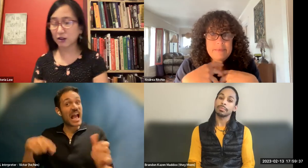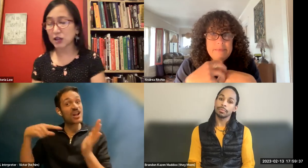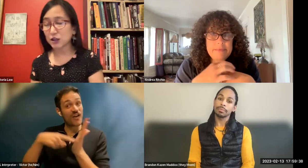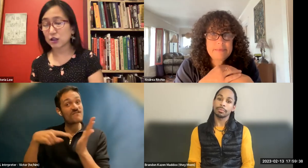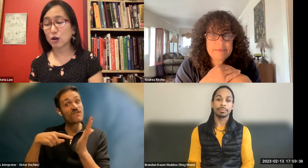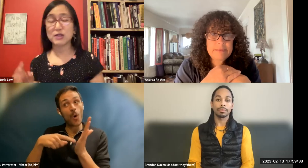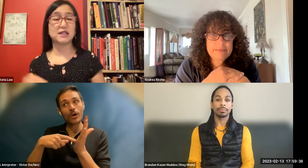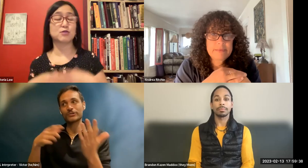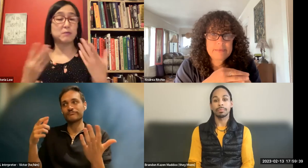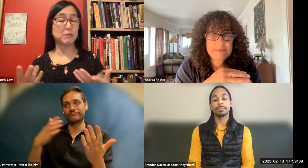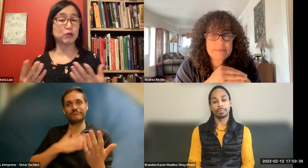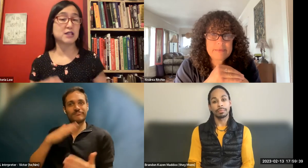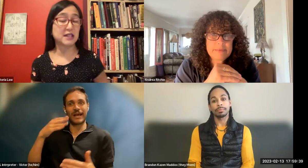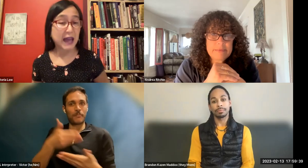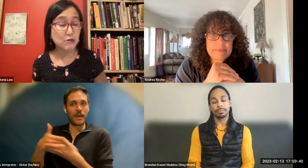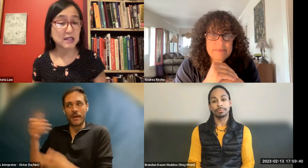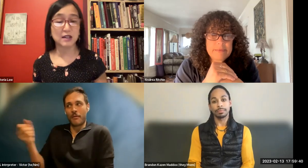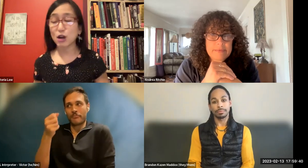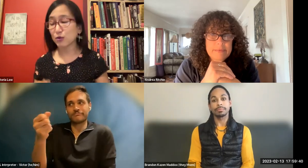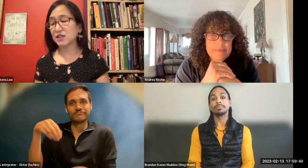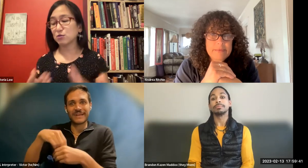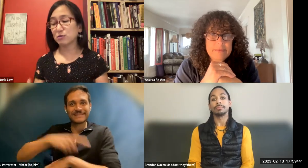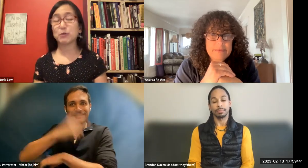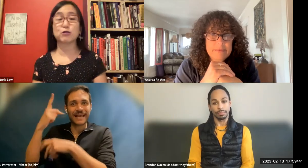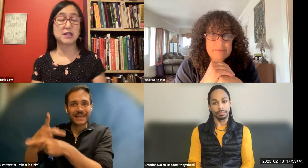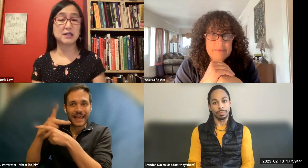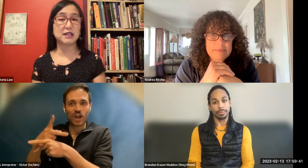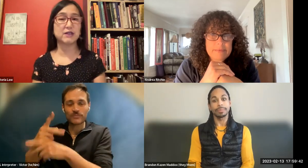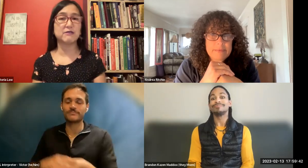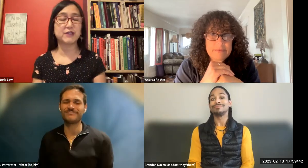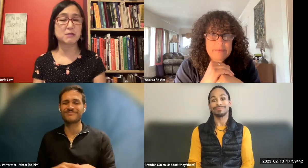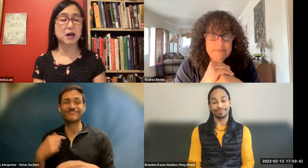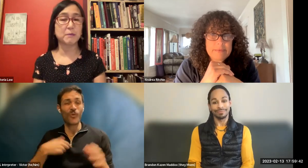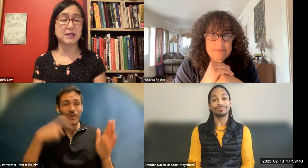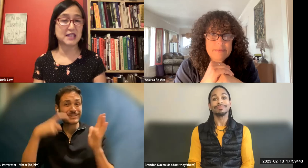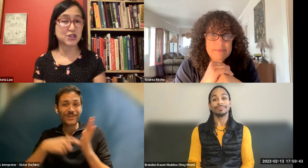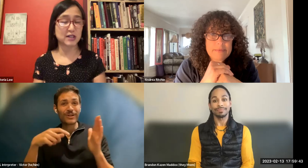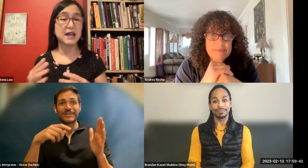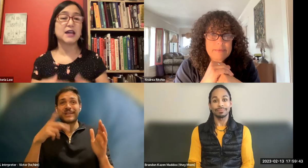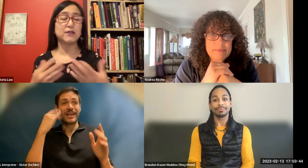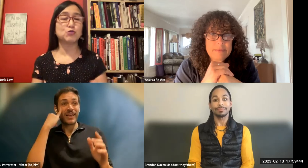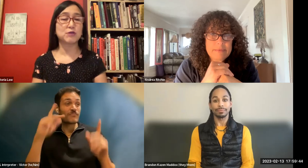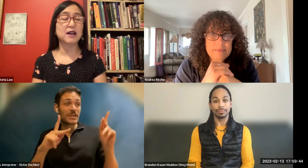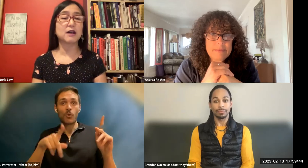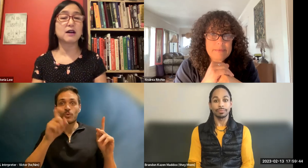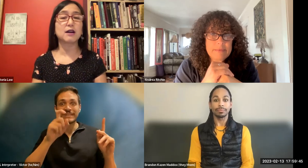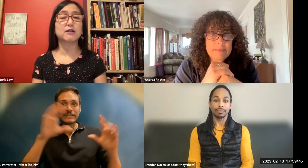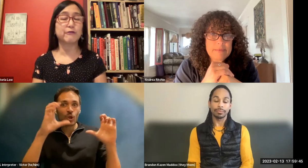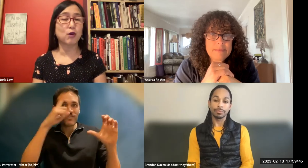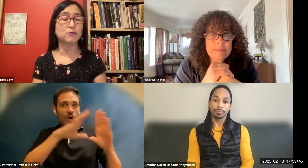their daycare. We see this when people are seeking housing. We see this when people are seeking even victim compensation. If you do